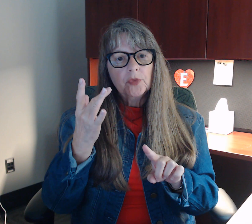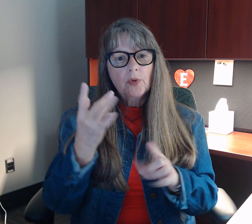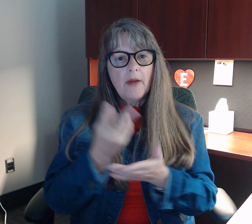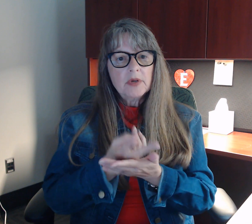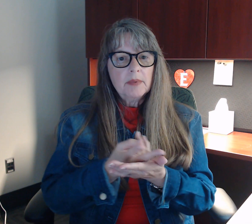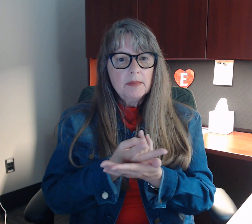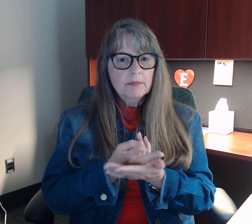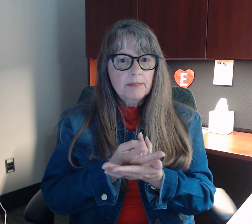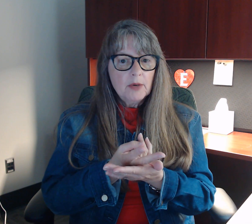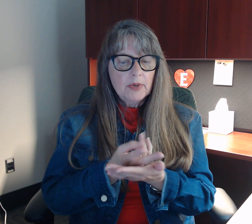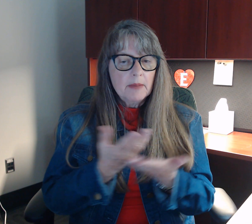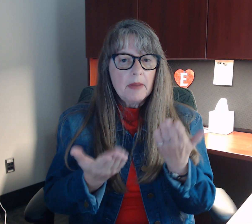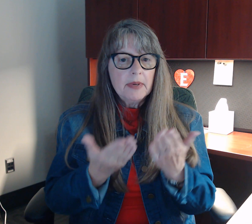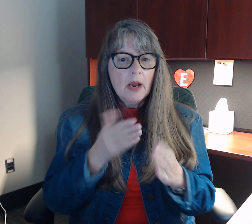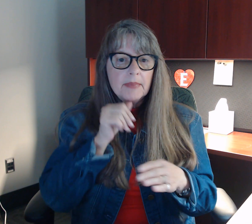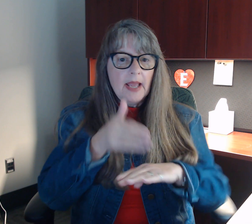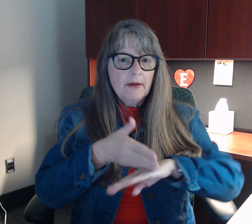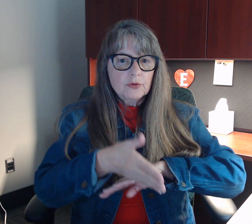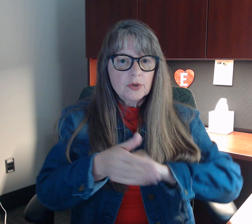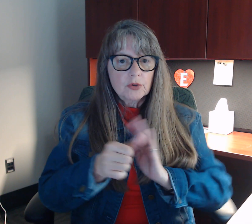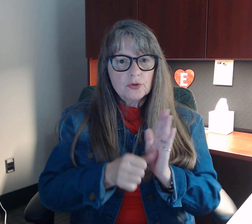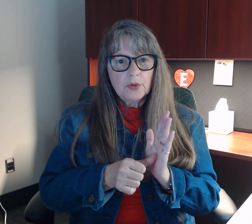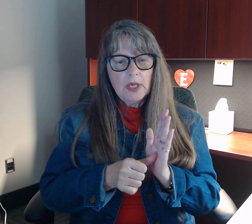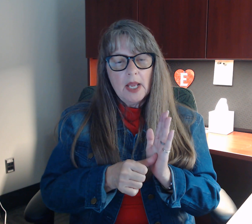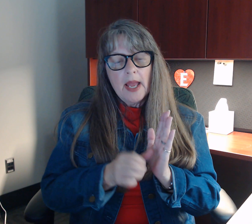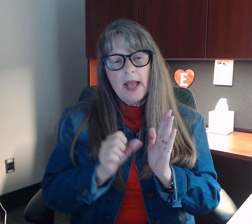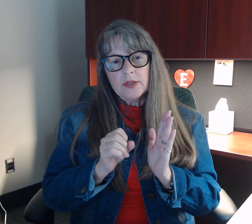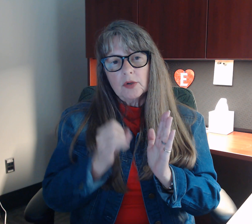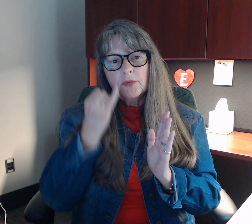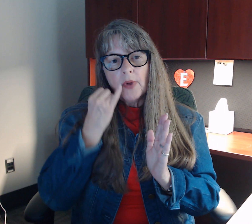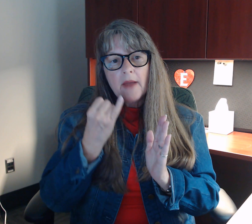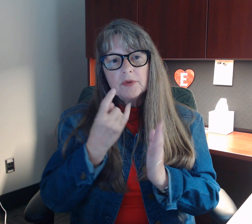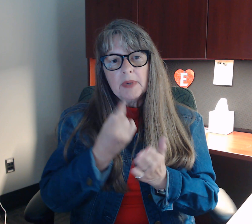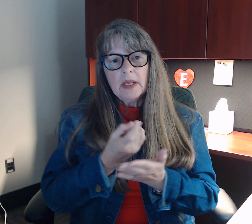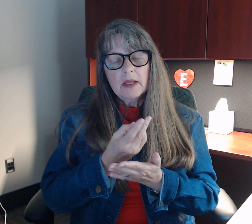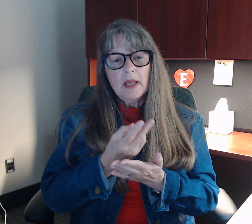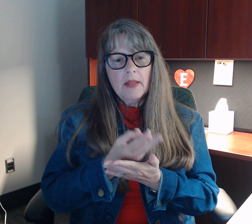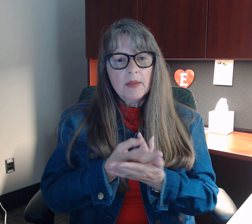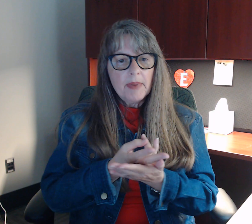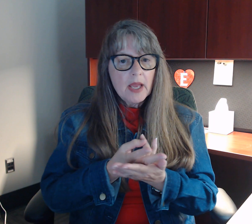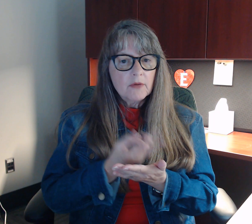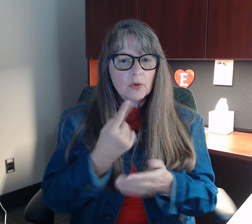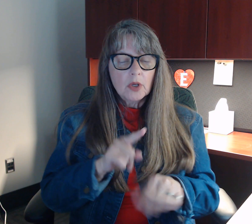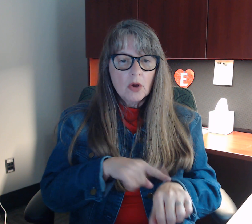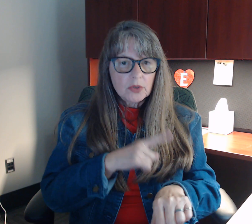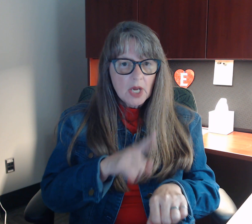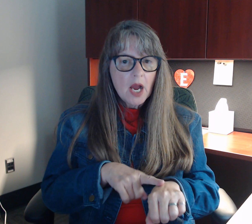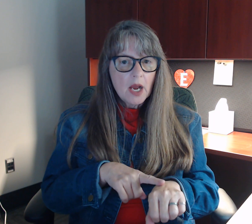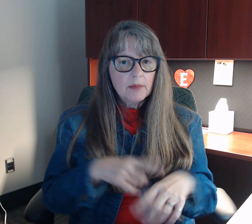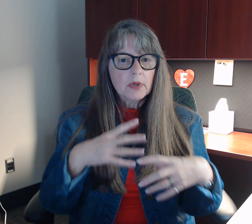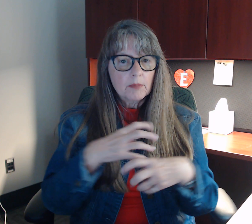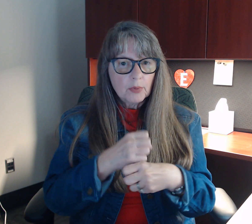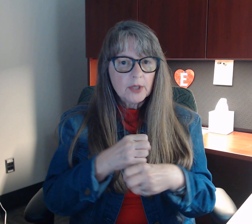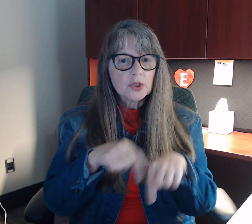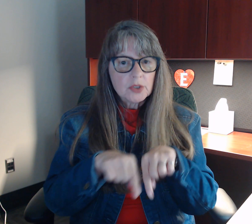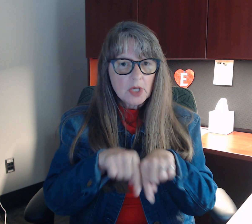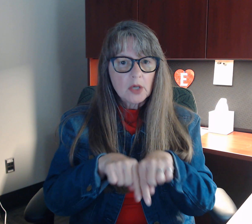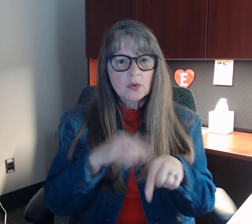having to be bedridden. It may not be after surgery. And so if you have to be in the bed for a long time, compression socks would be a